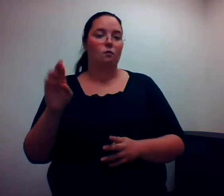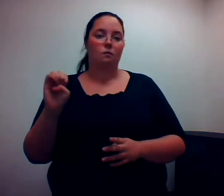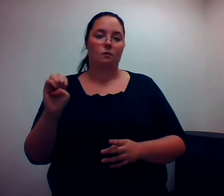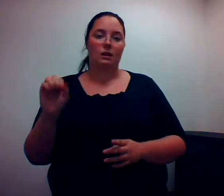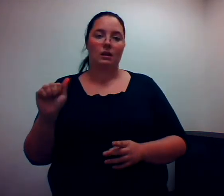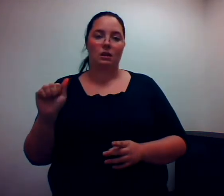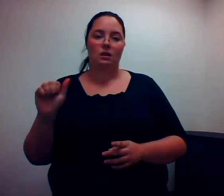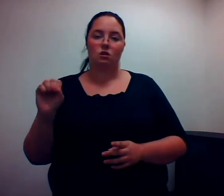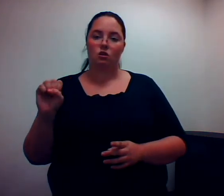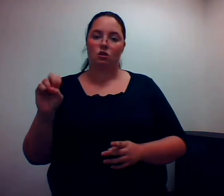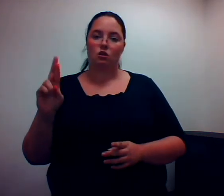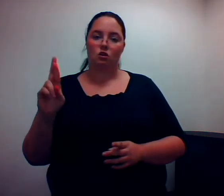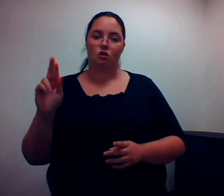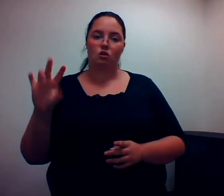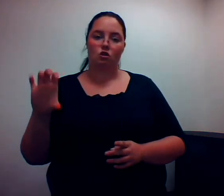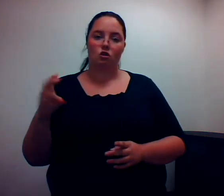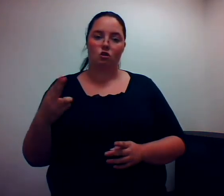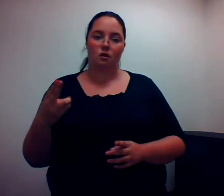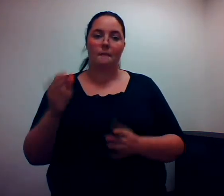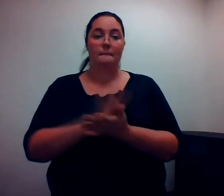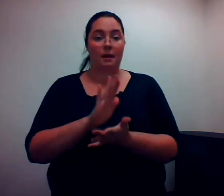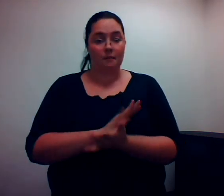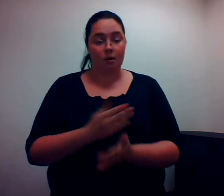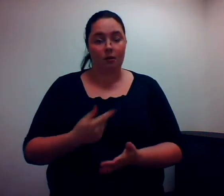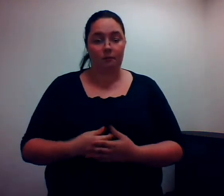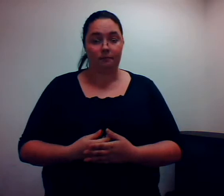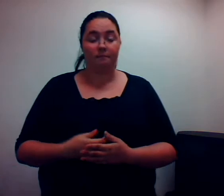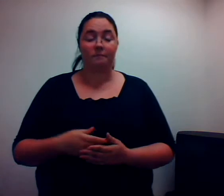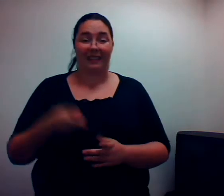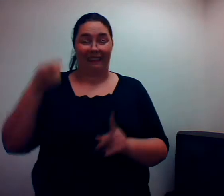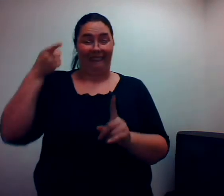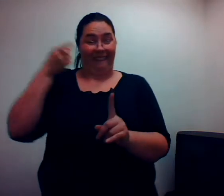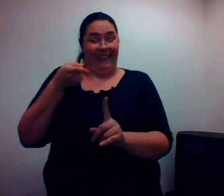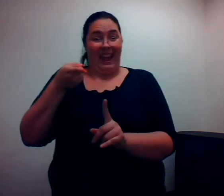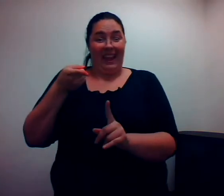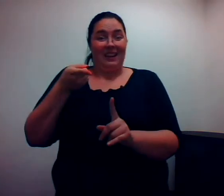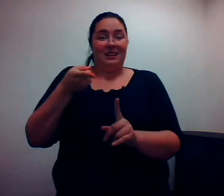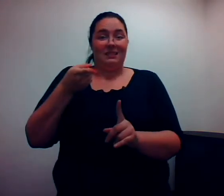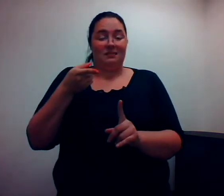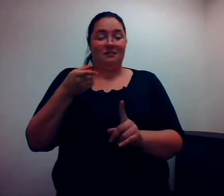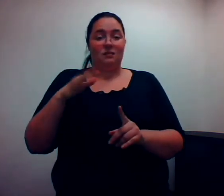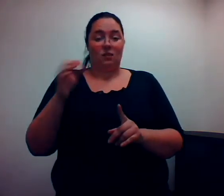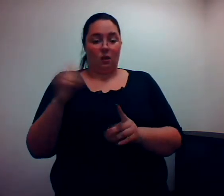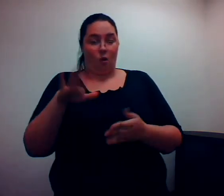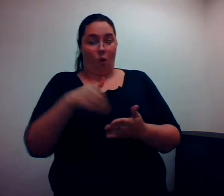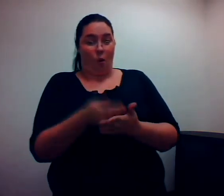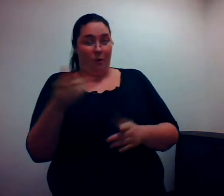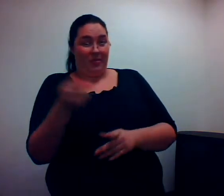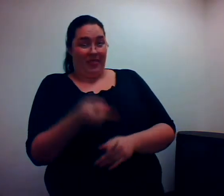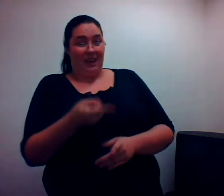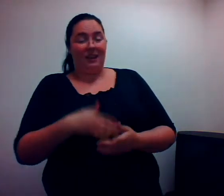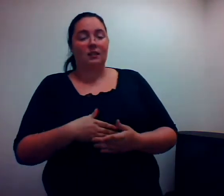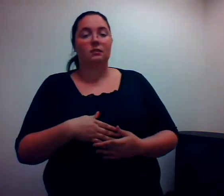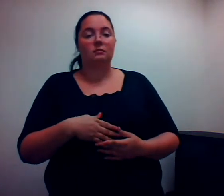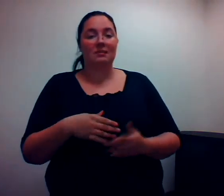know, we're teaching students how to find and write main idea statements, and there's the activity that kind of brings it